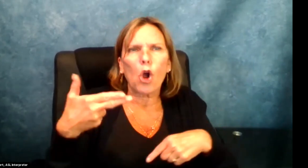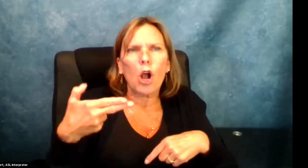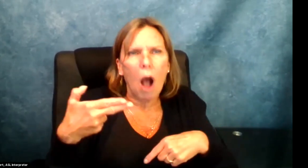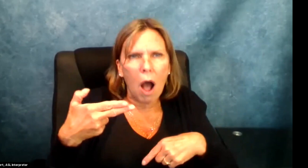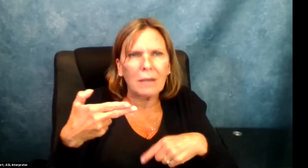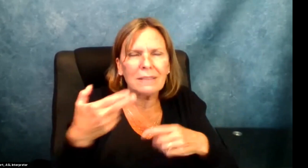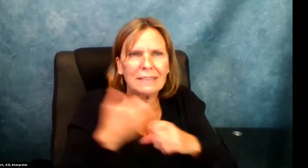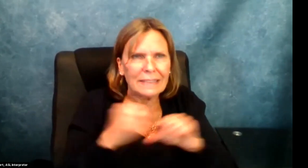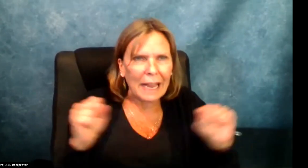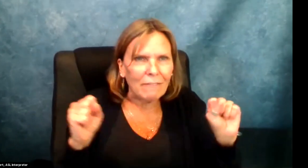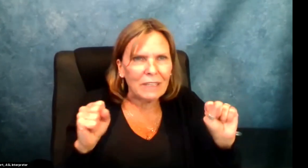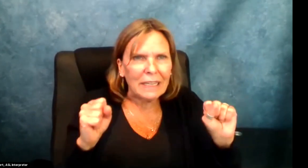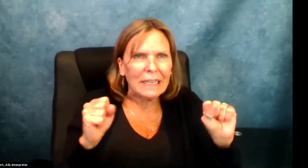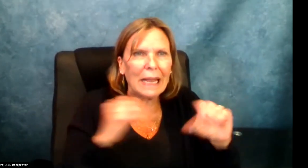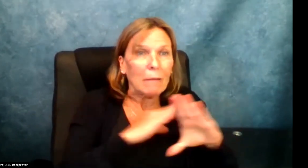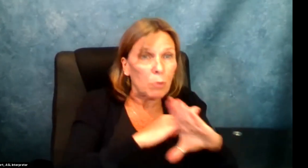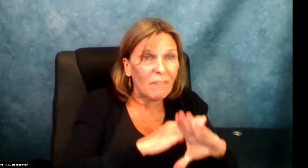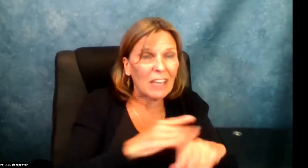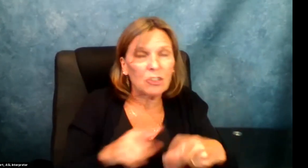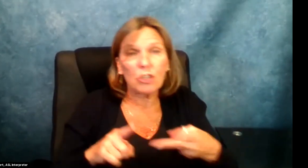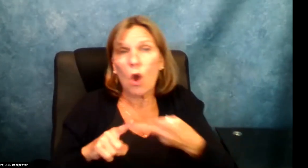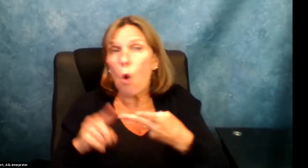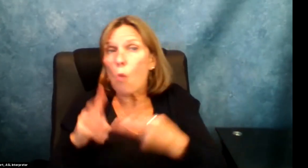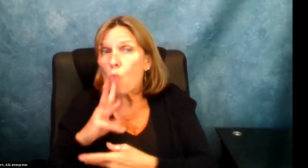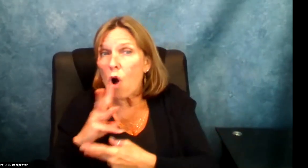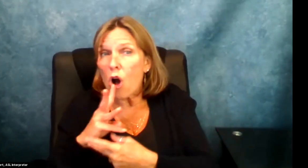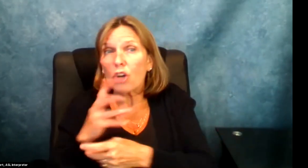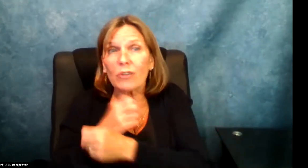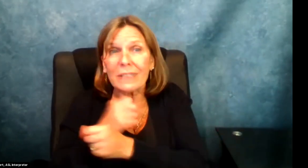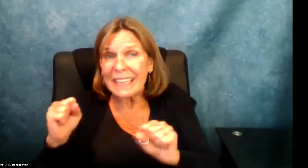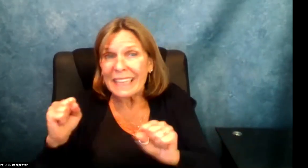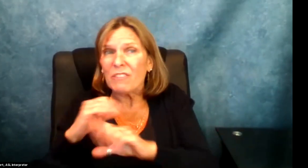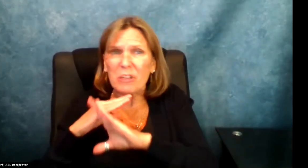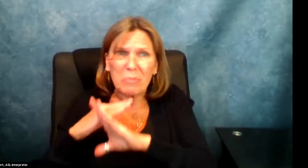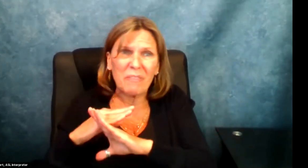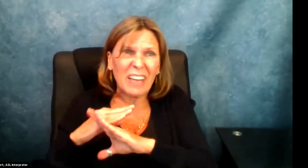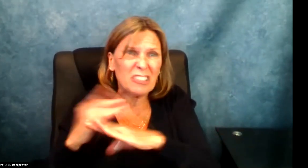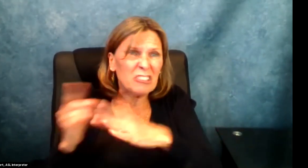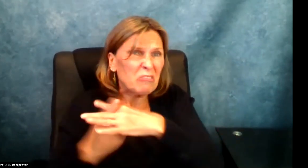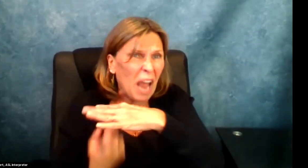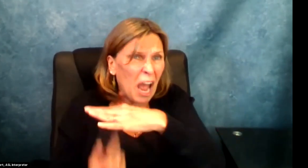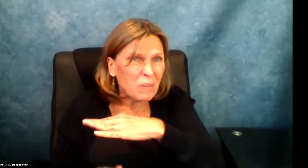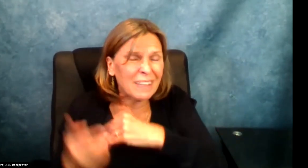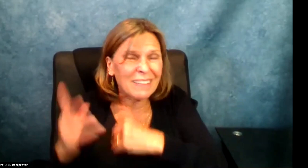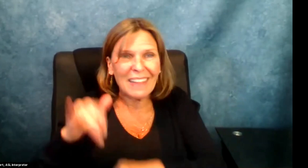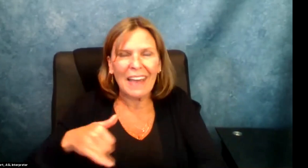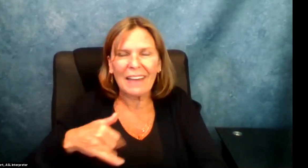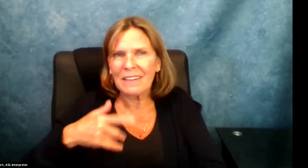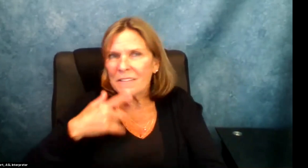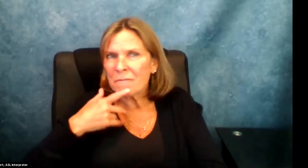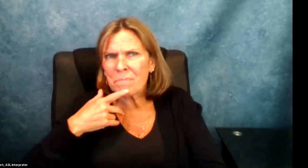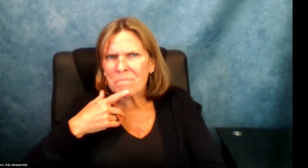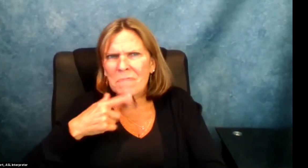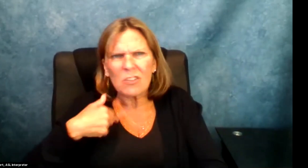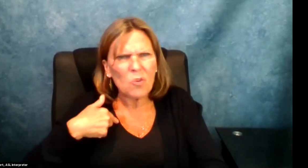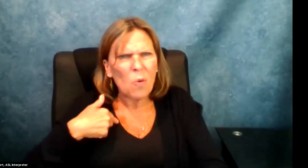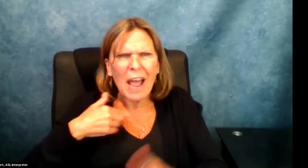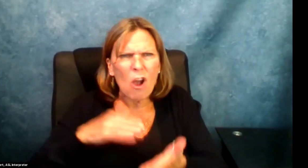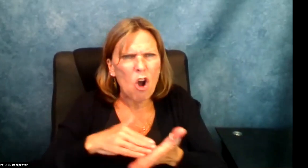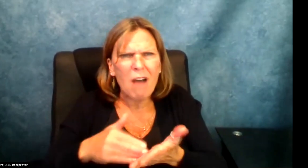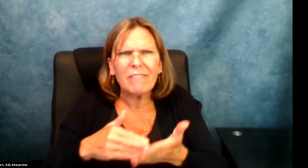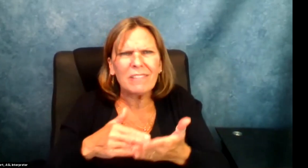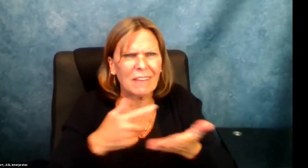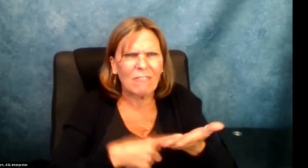about water safety and prevention, drowning, things like that. And I have conversations with families all the time about,